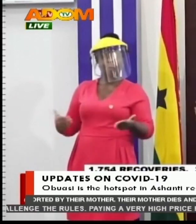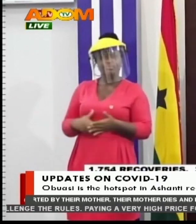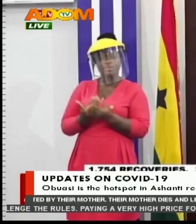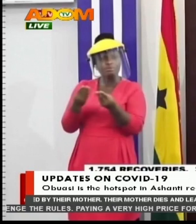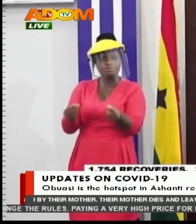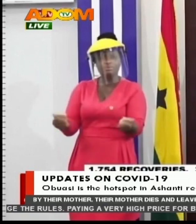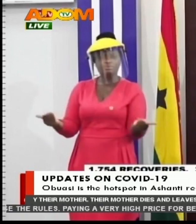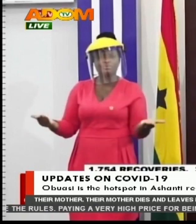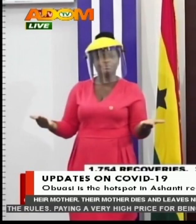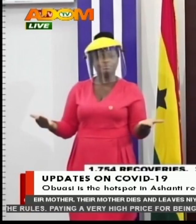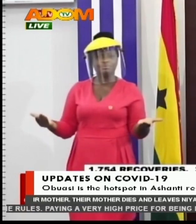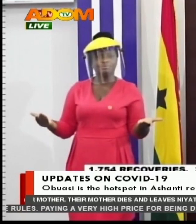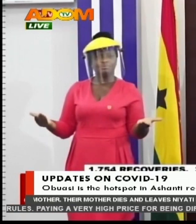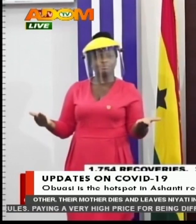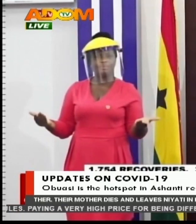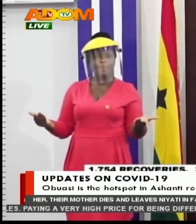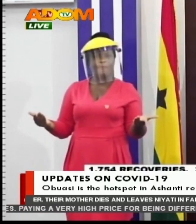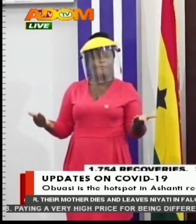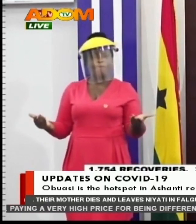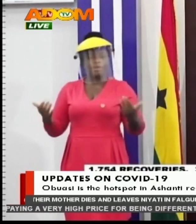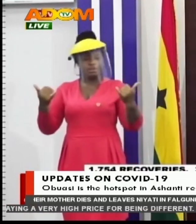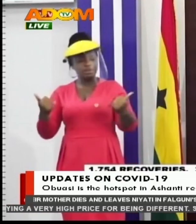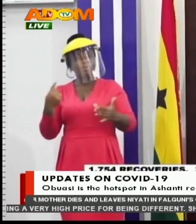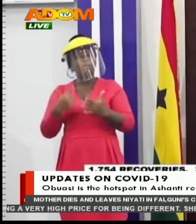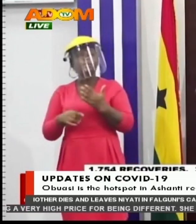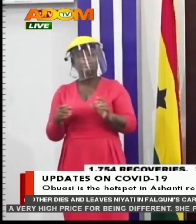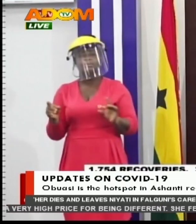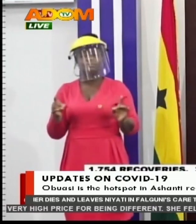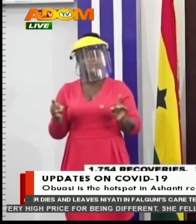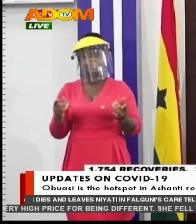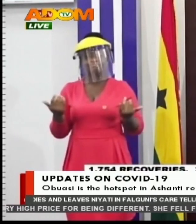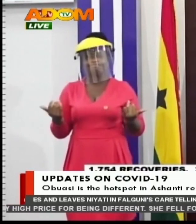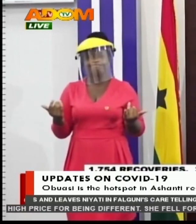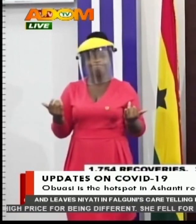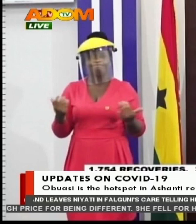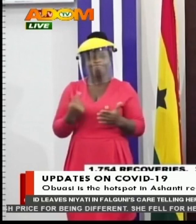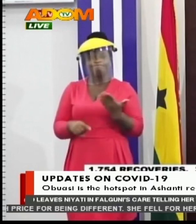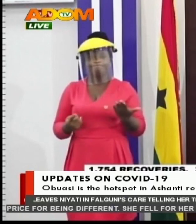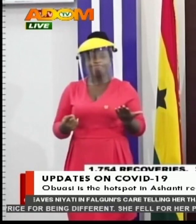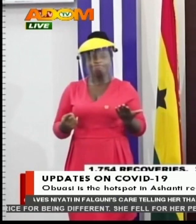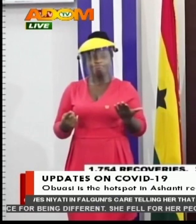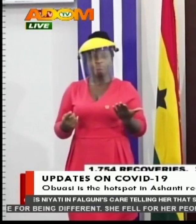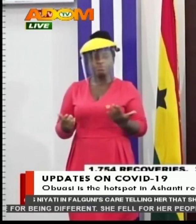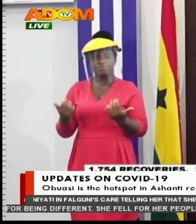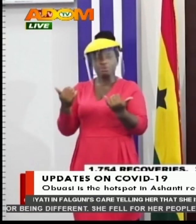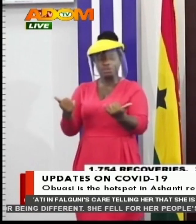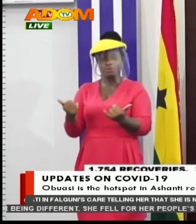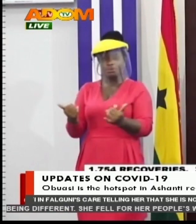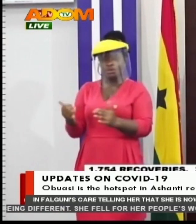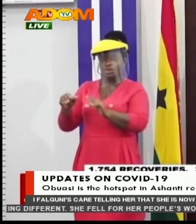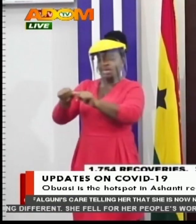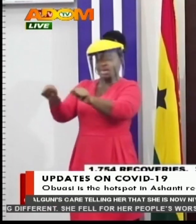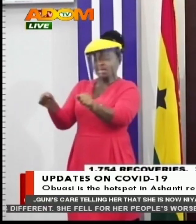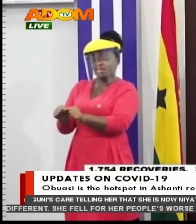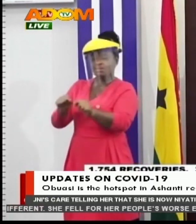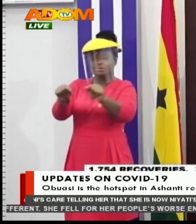and their numbers to bear on Obuasi. So for this response, we have a combination of Obuasi, Adansi Asukwa,